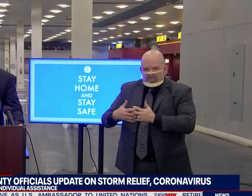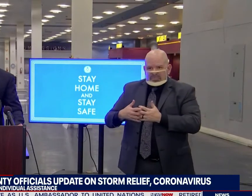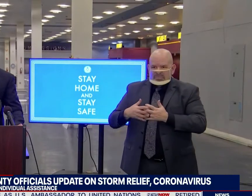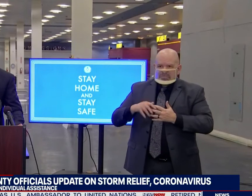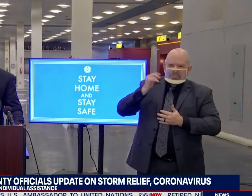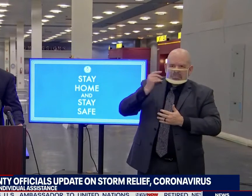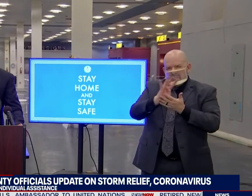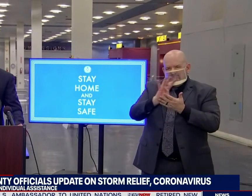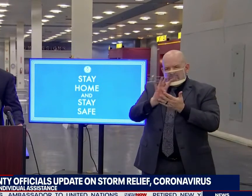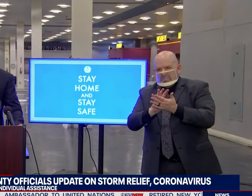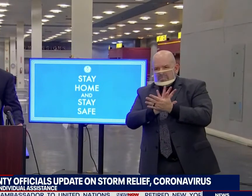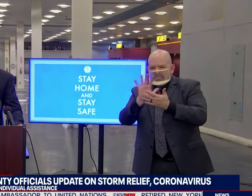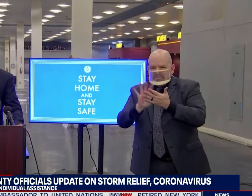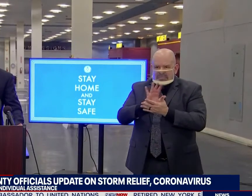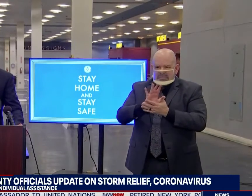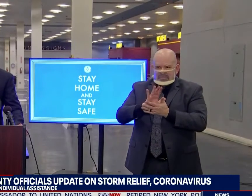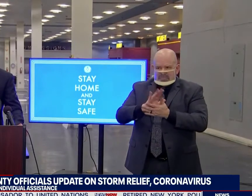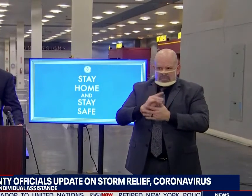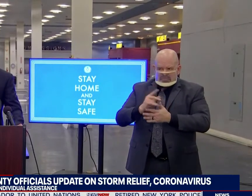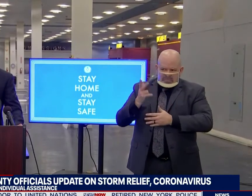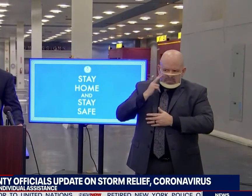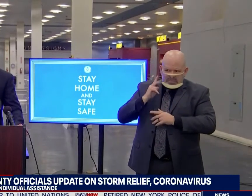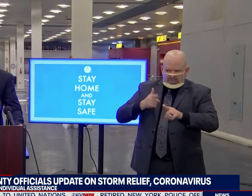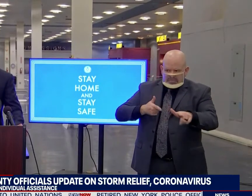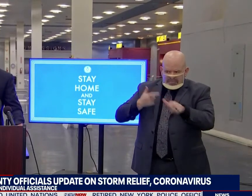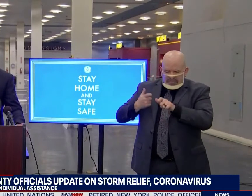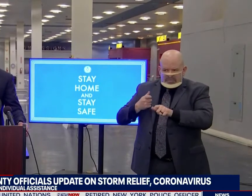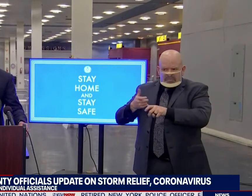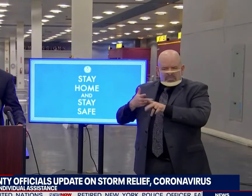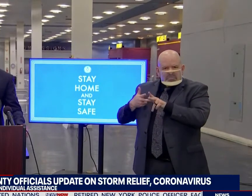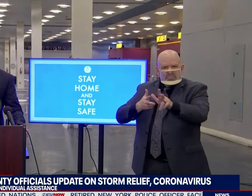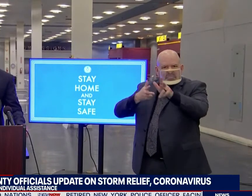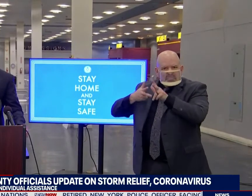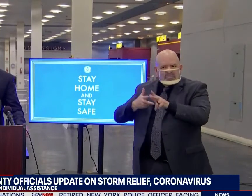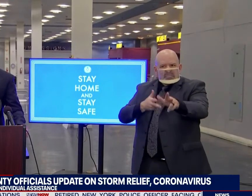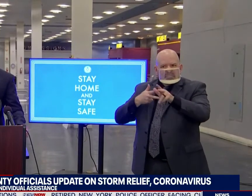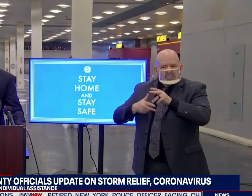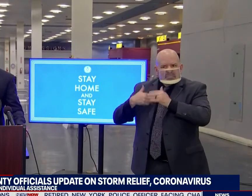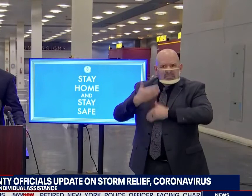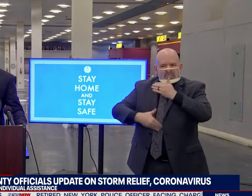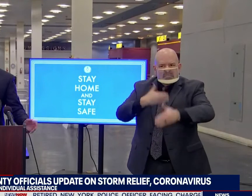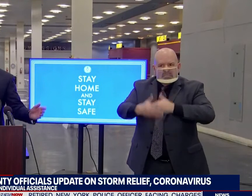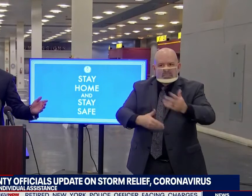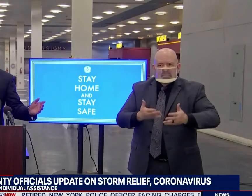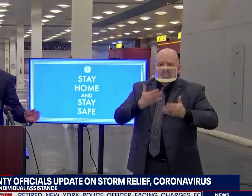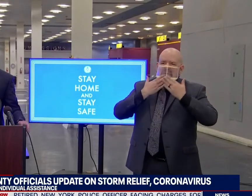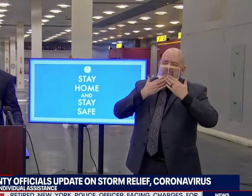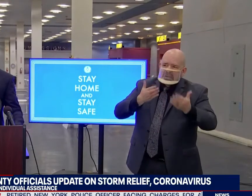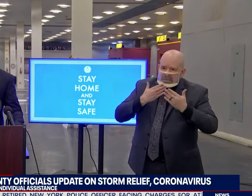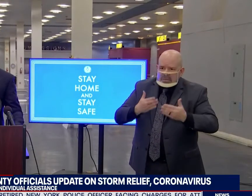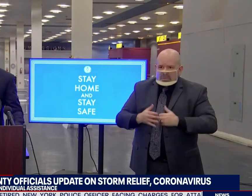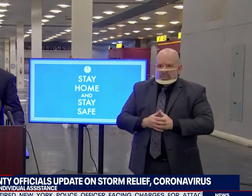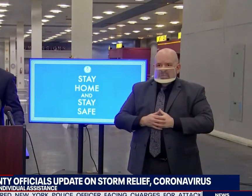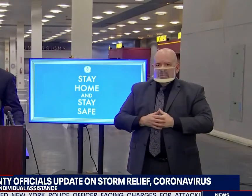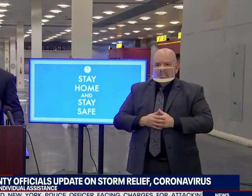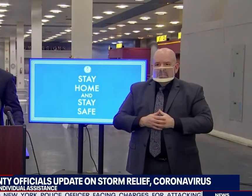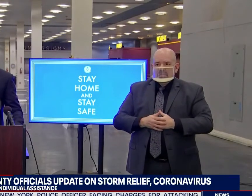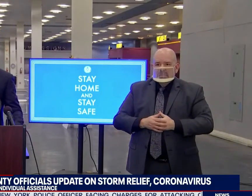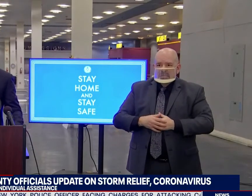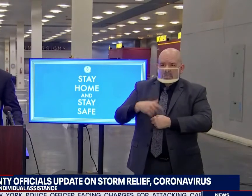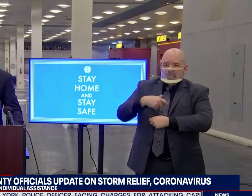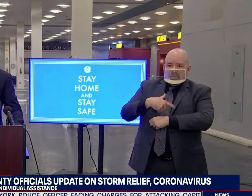we can catch you up on those second doses. Um, and I want to thank the Army vaccinators and and Commander Talbot and